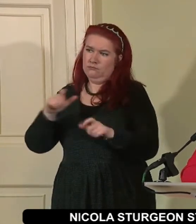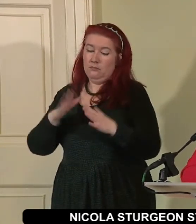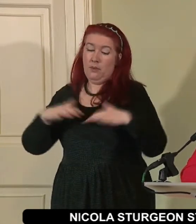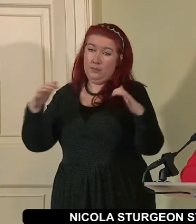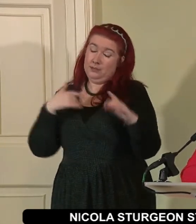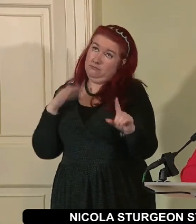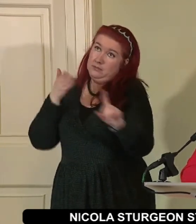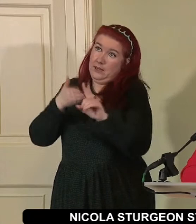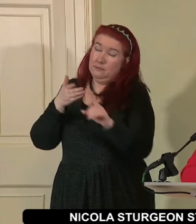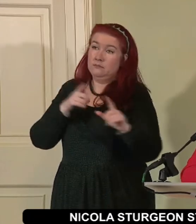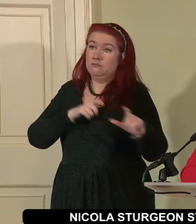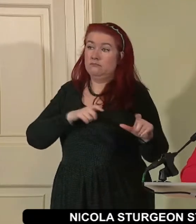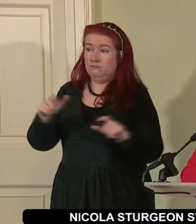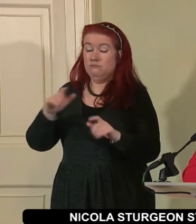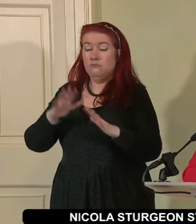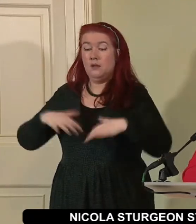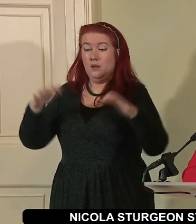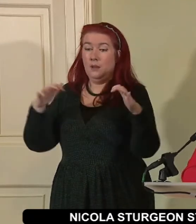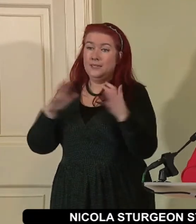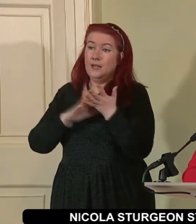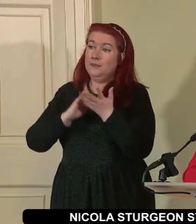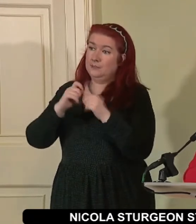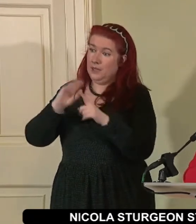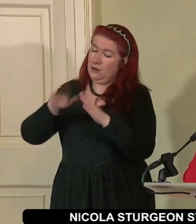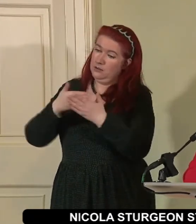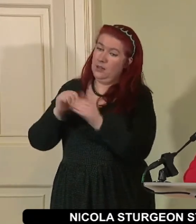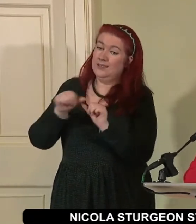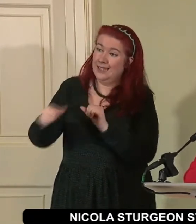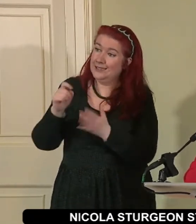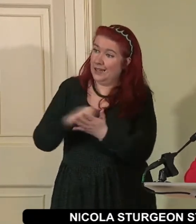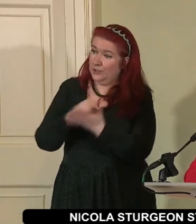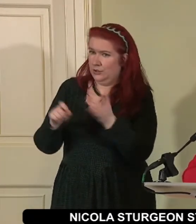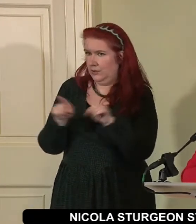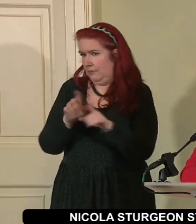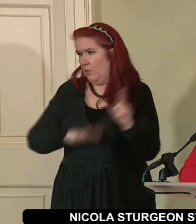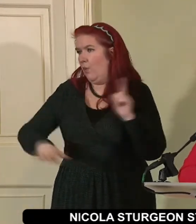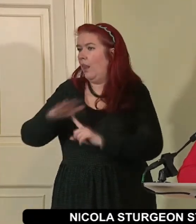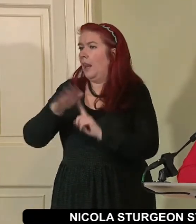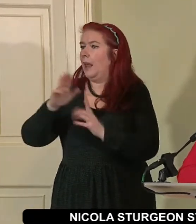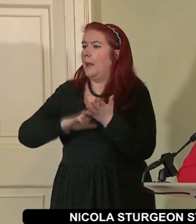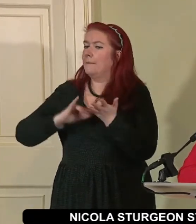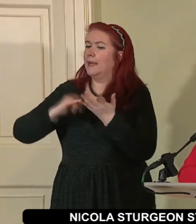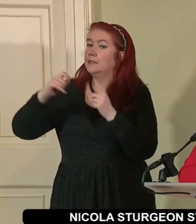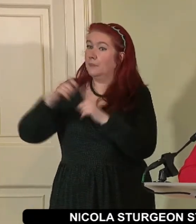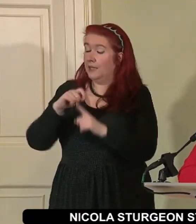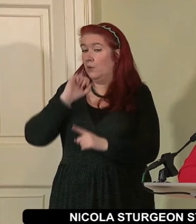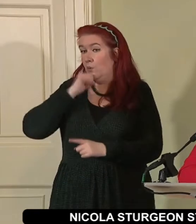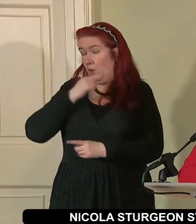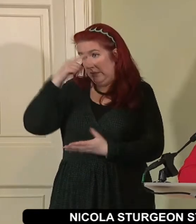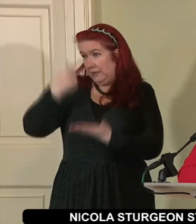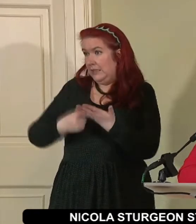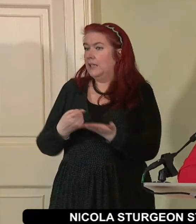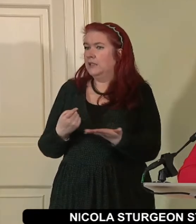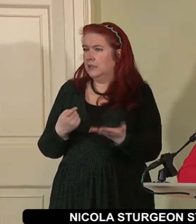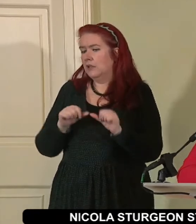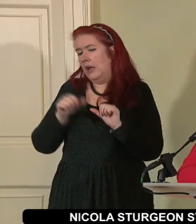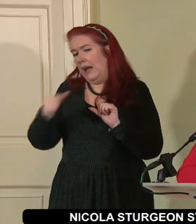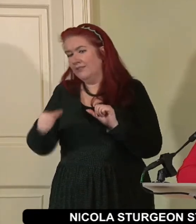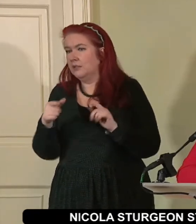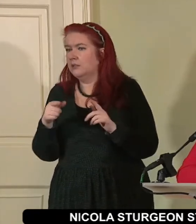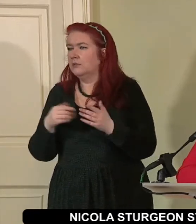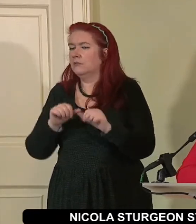Intend to stay in Parliament till certainly the next election, and, you know, like all MSPs, take a decision about beyond